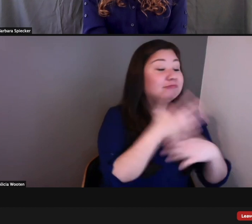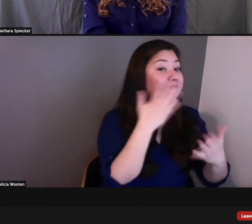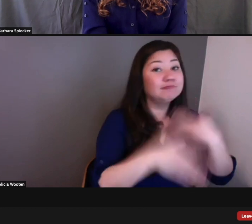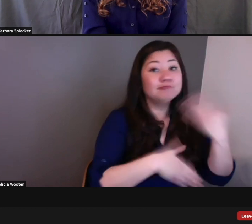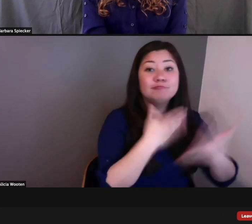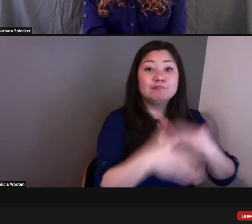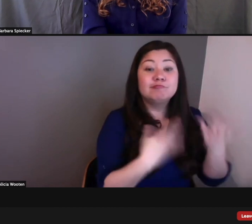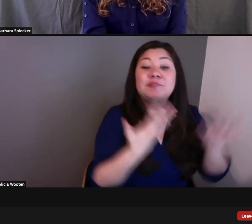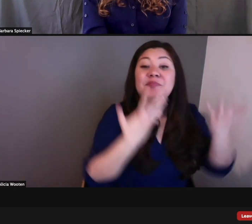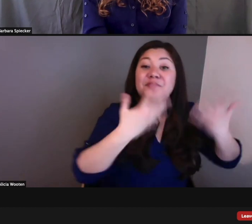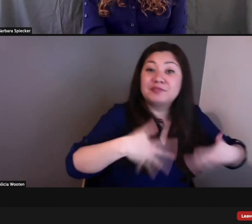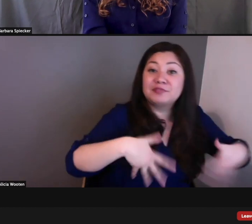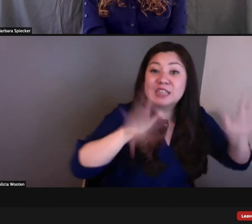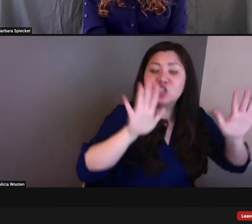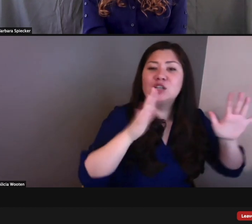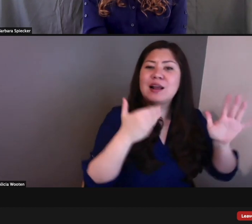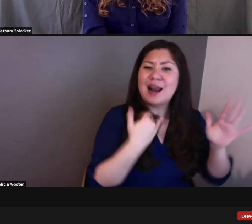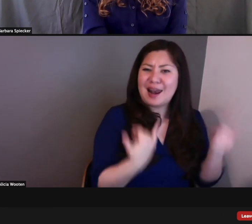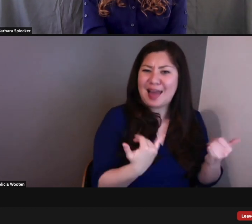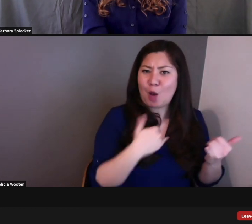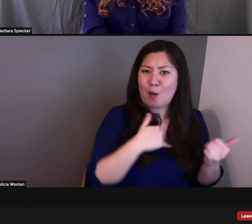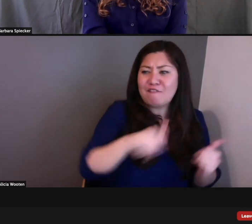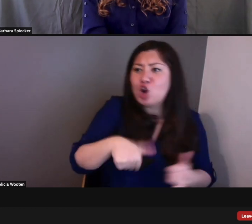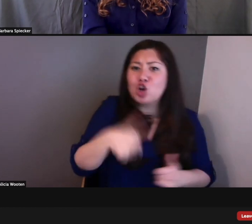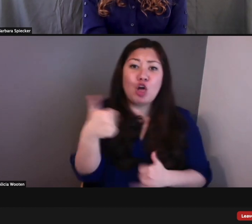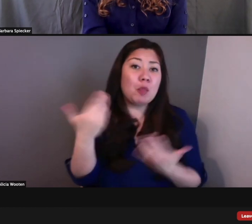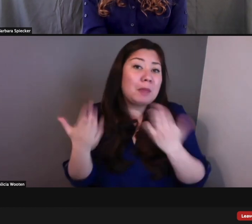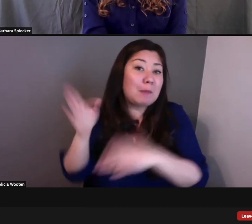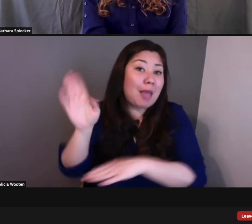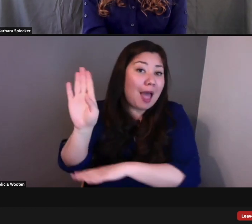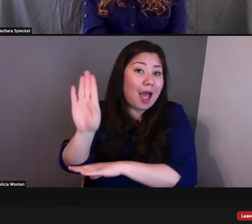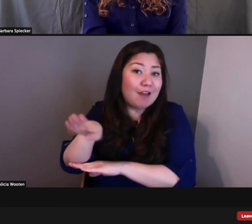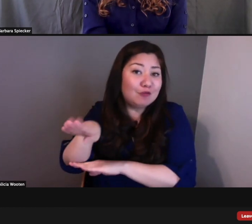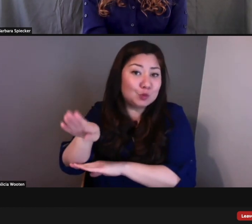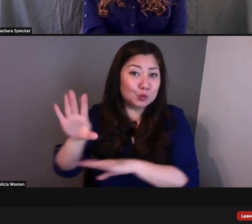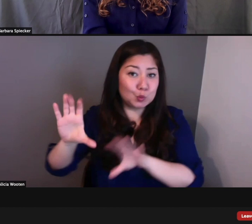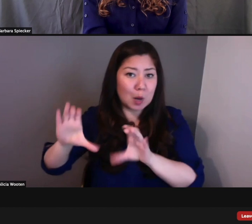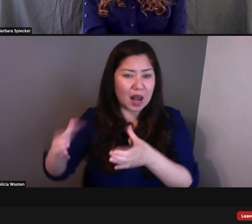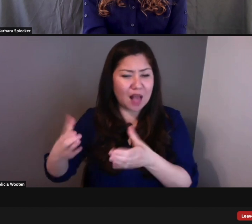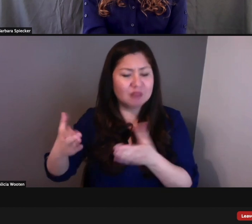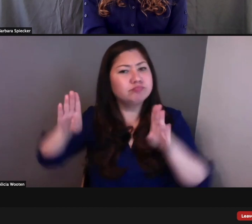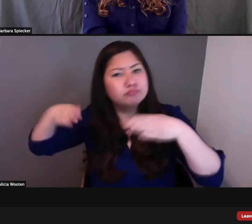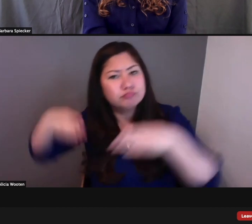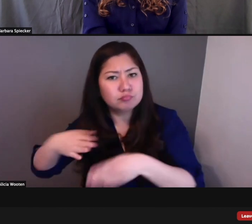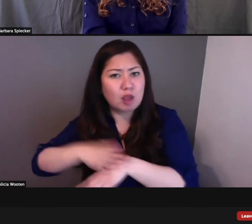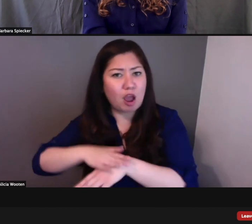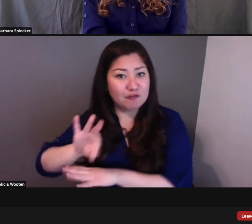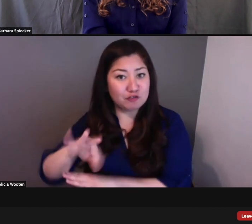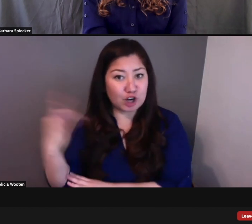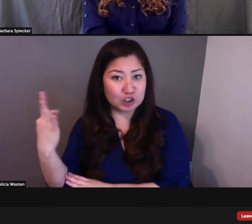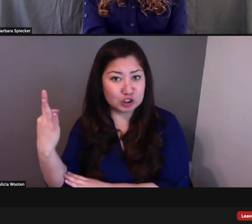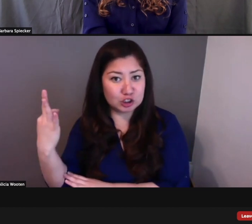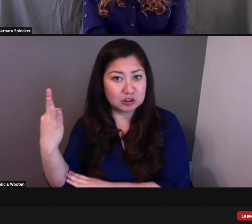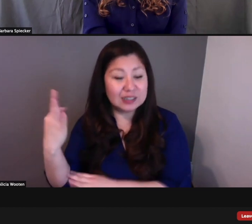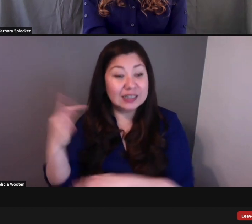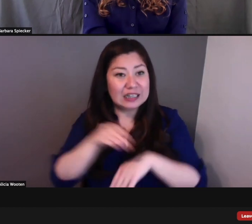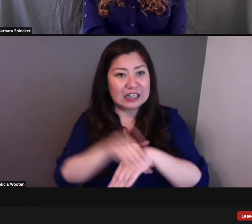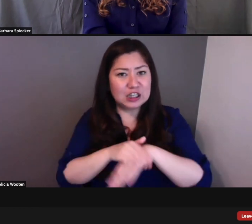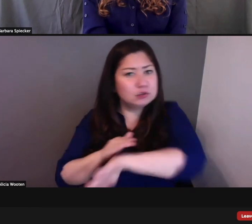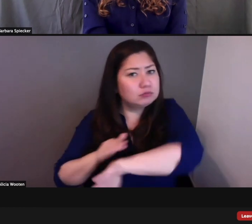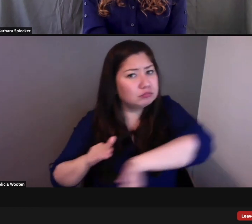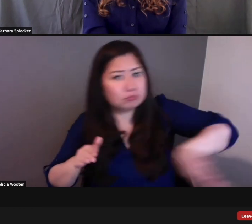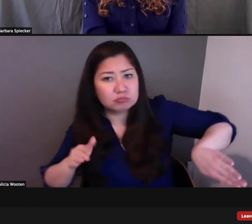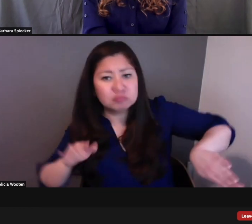Because we'll typically sign, explain, fingerspell, fingerspell, fingerspell, and that allows English to dominate and intrude upon